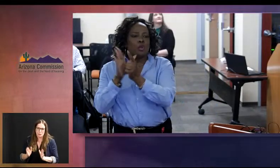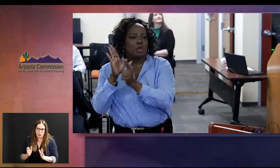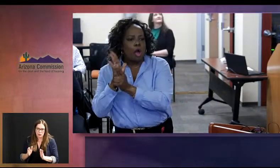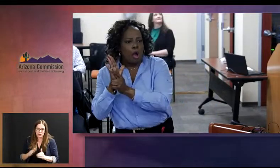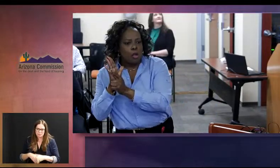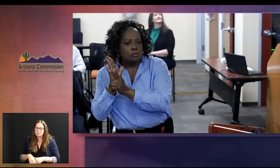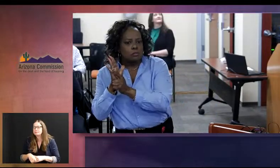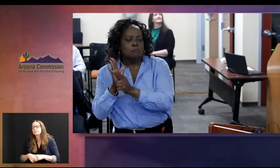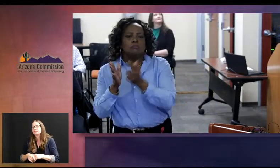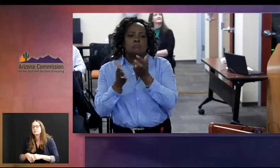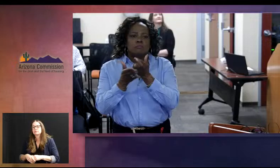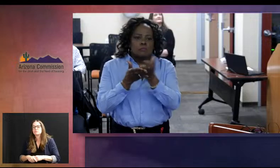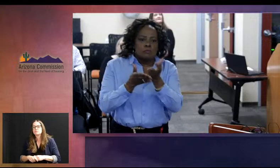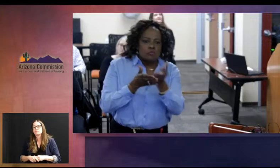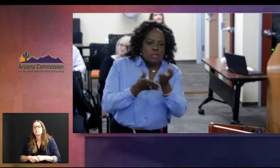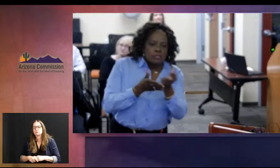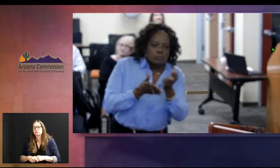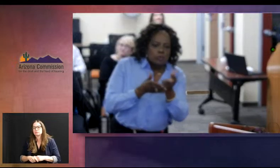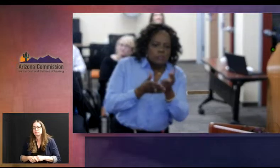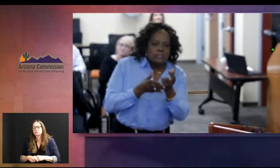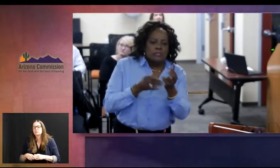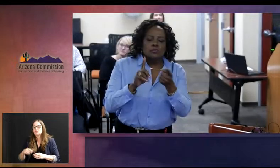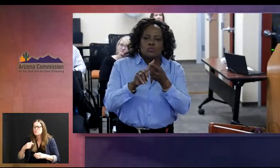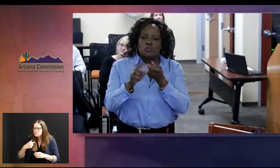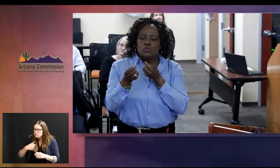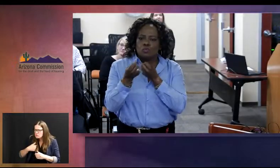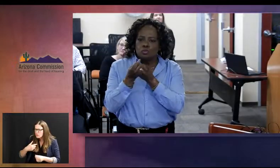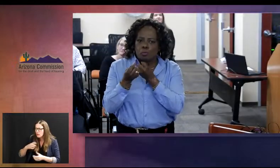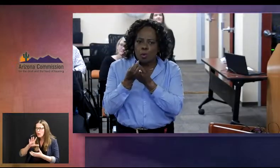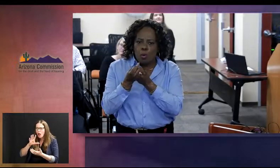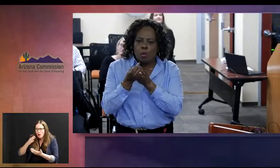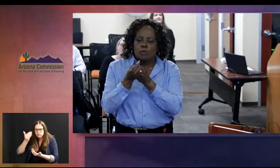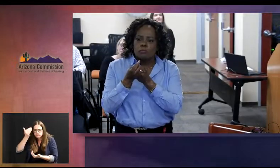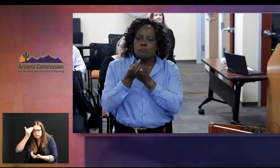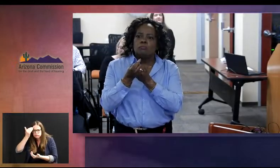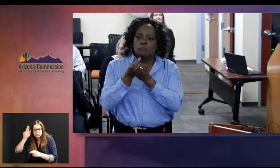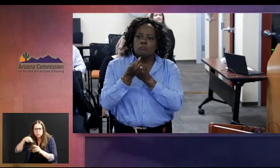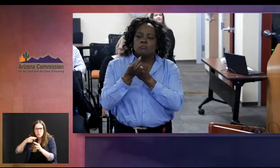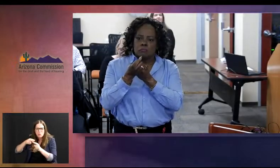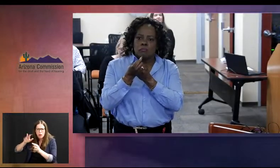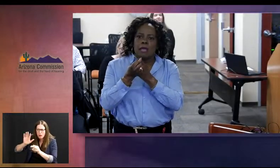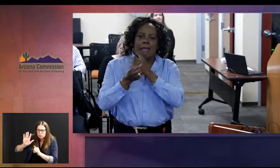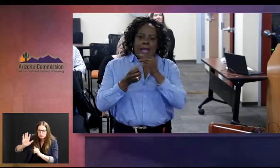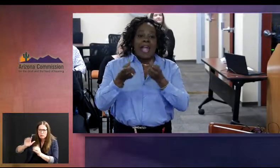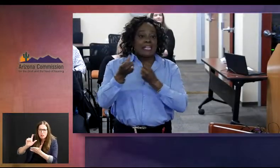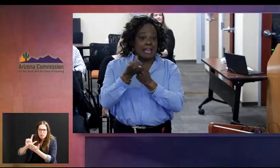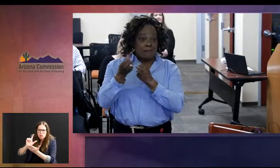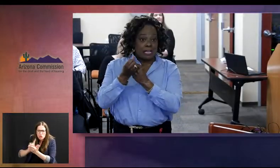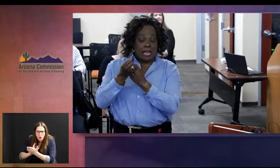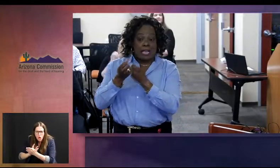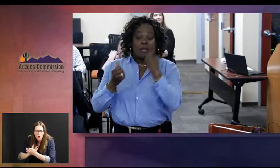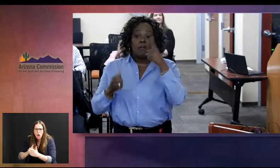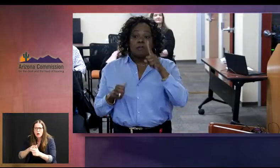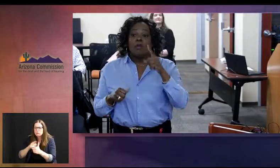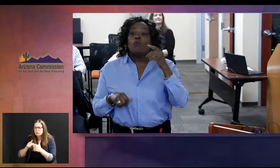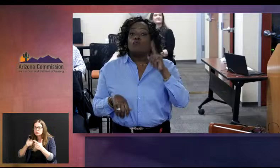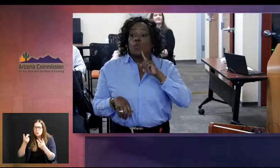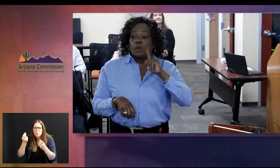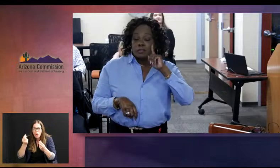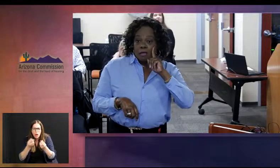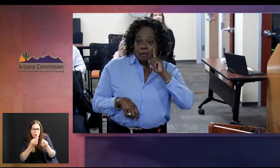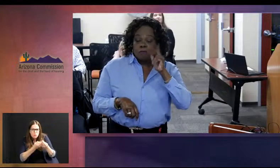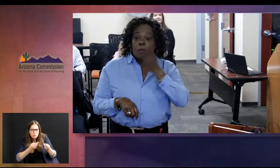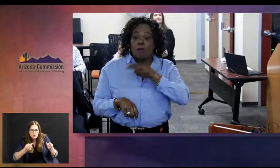I have knowledge on laws, resources, in order to support and